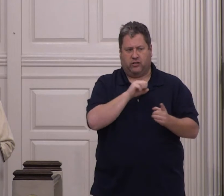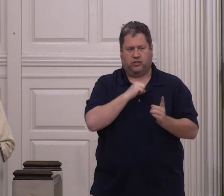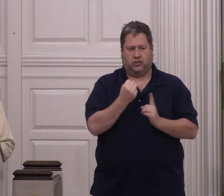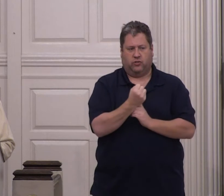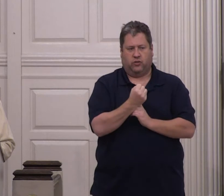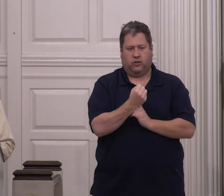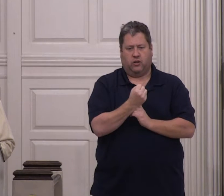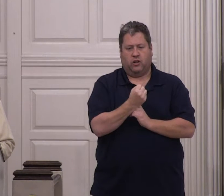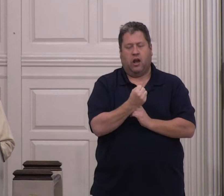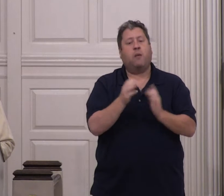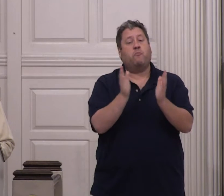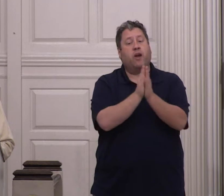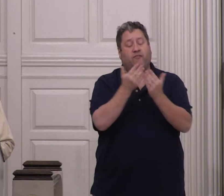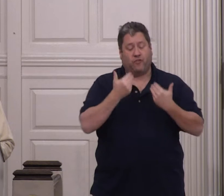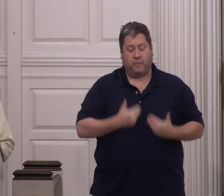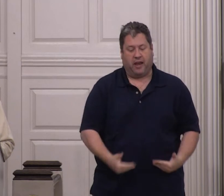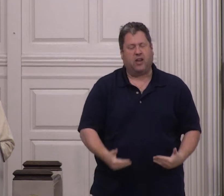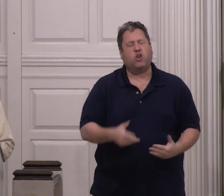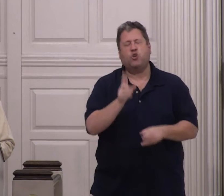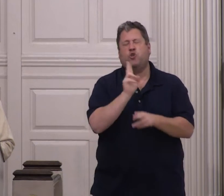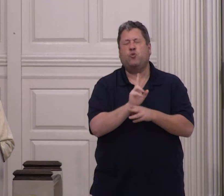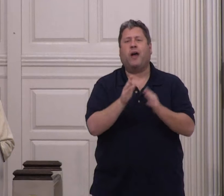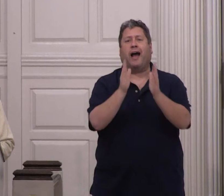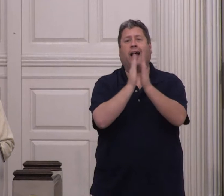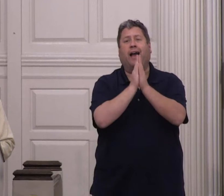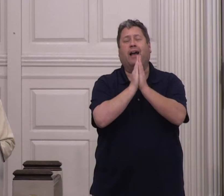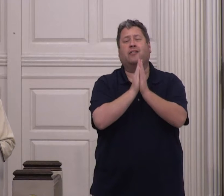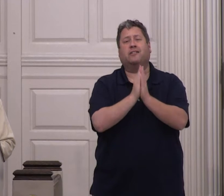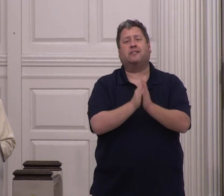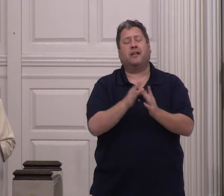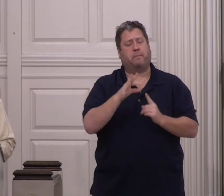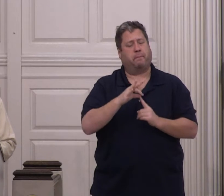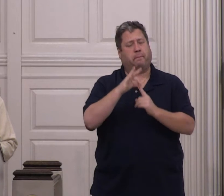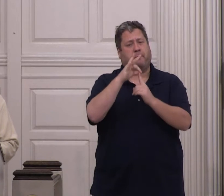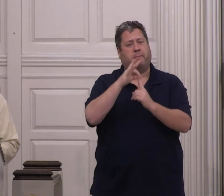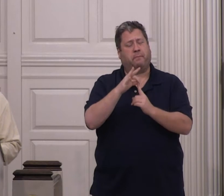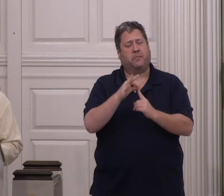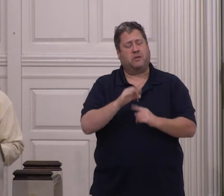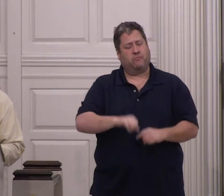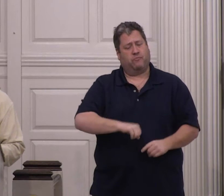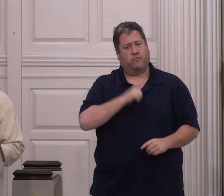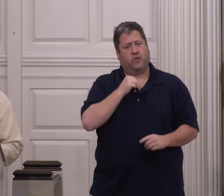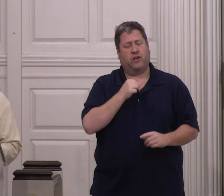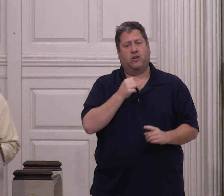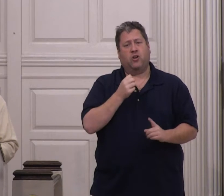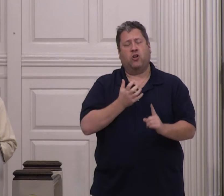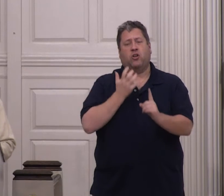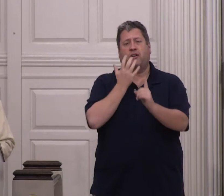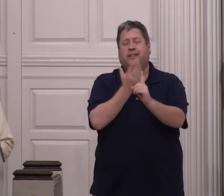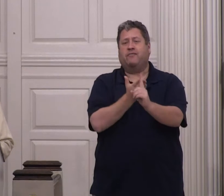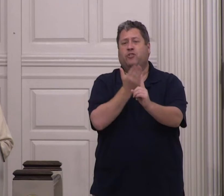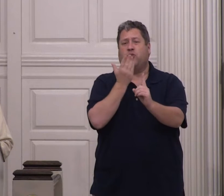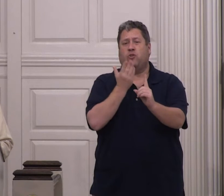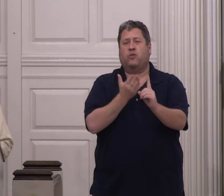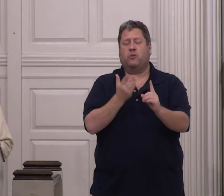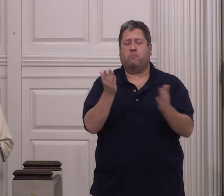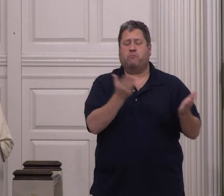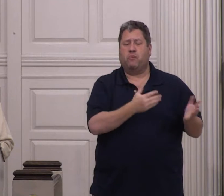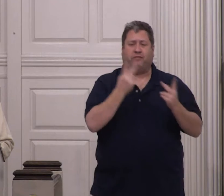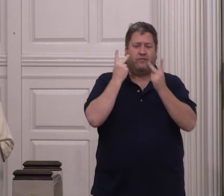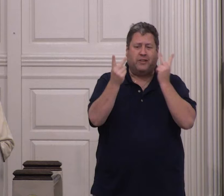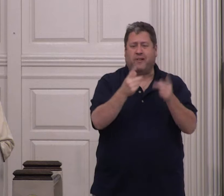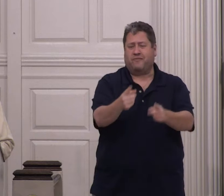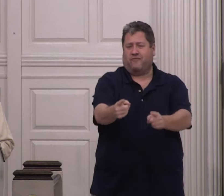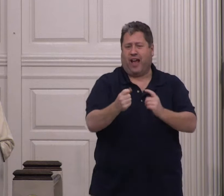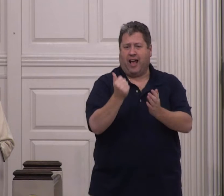cases. Pray for me, make use, I implore you, of the particular privilege accorded to you to bring visible